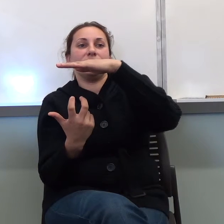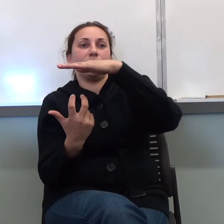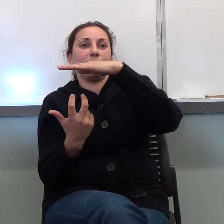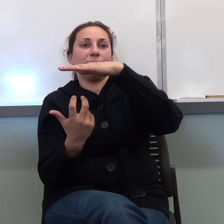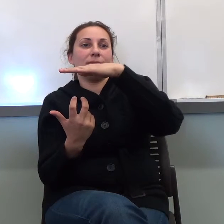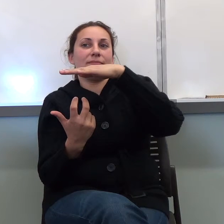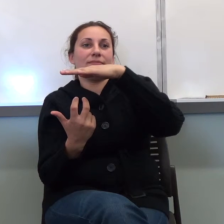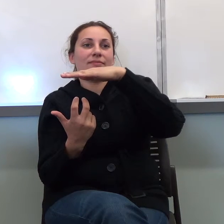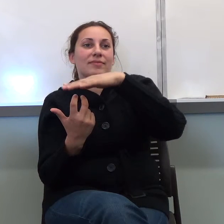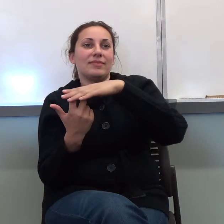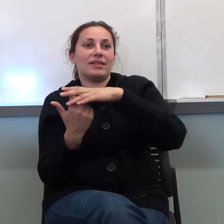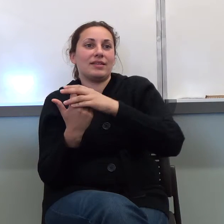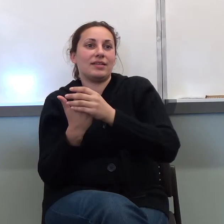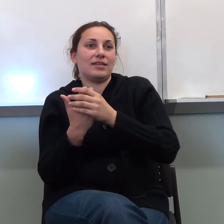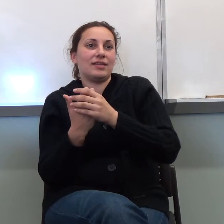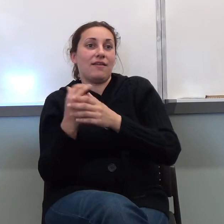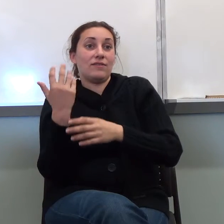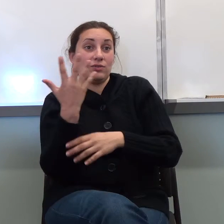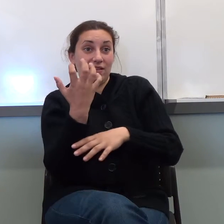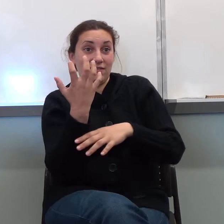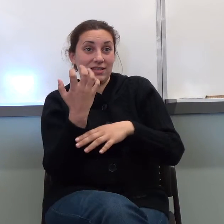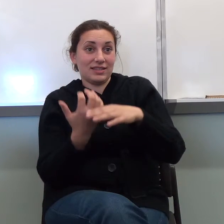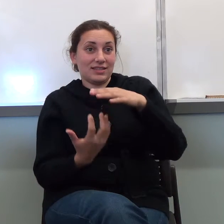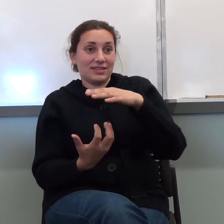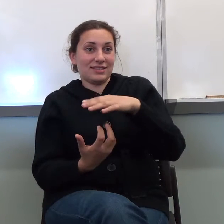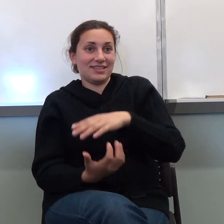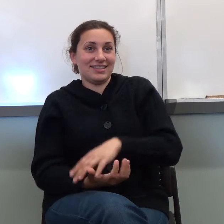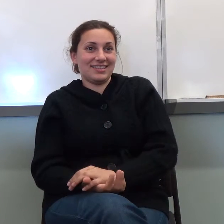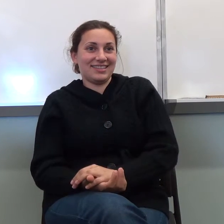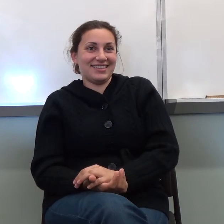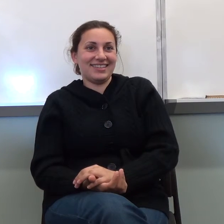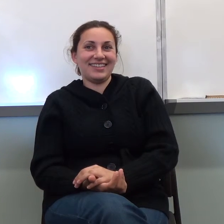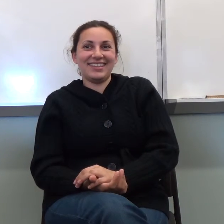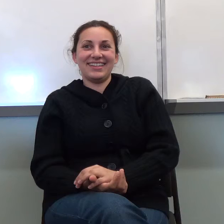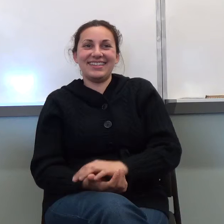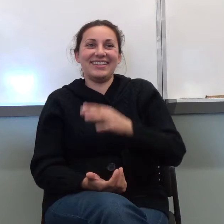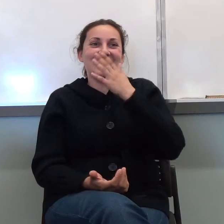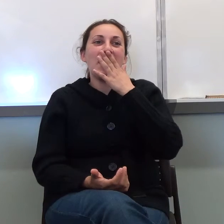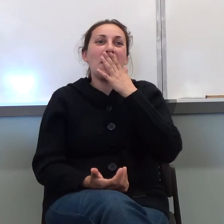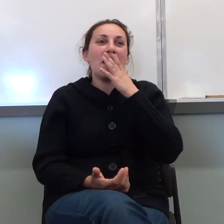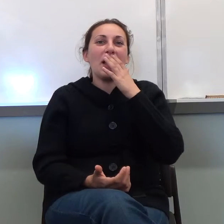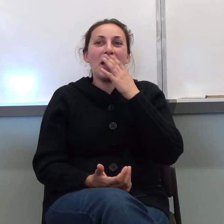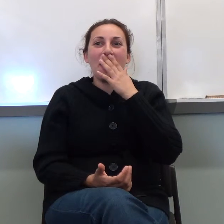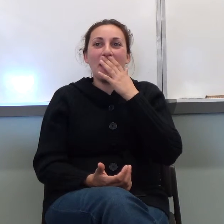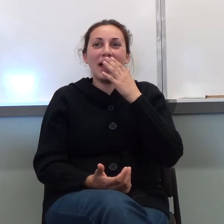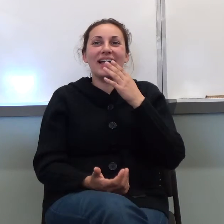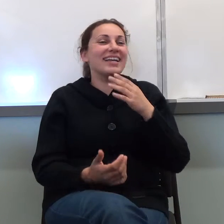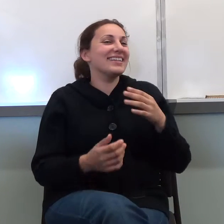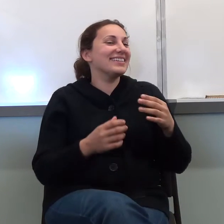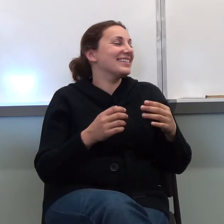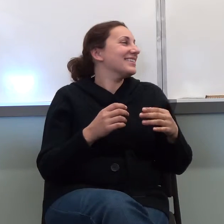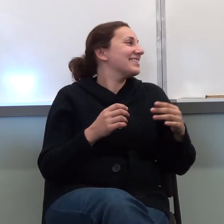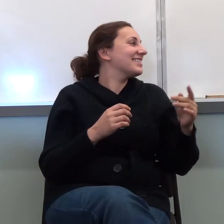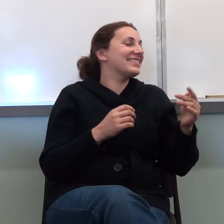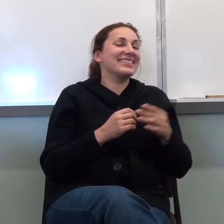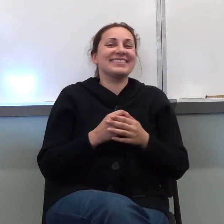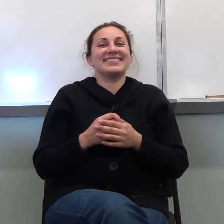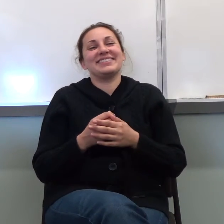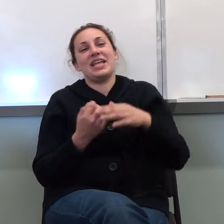percent notation. At this point, we do the actual division. 13 into